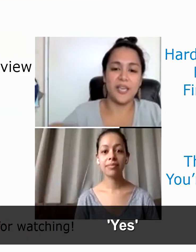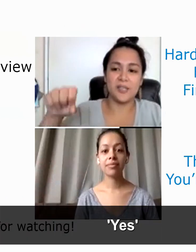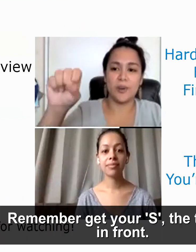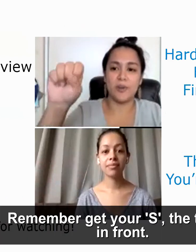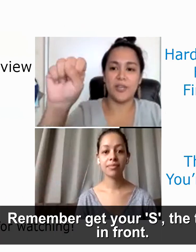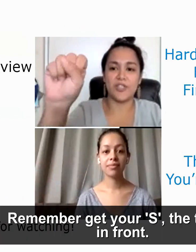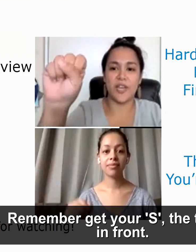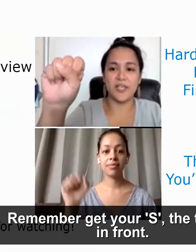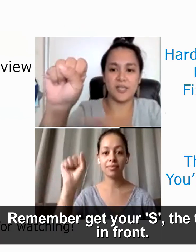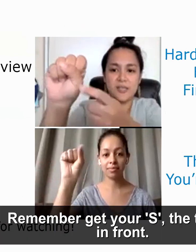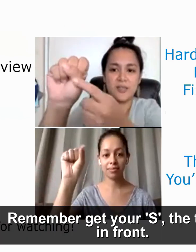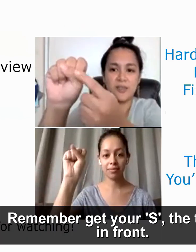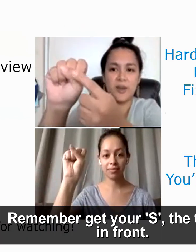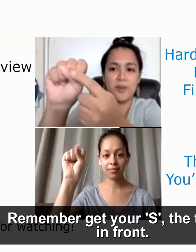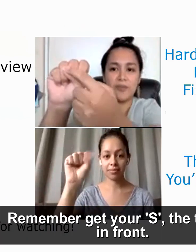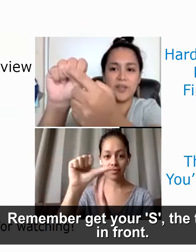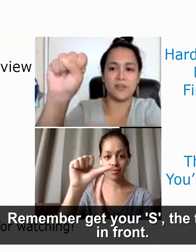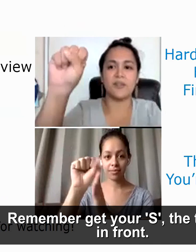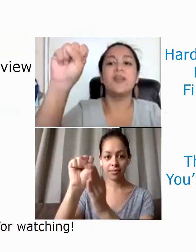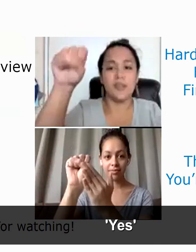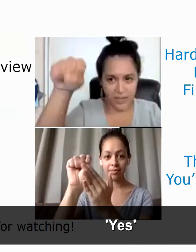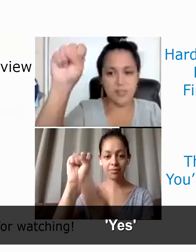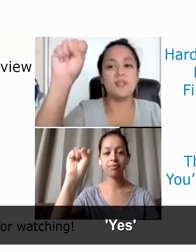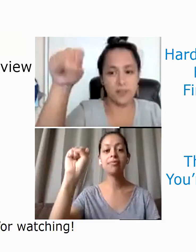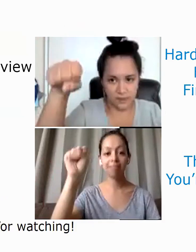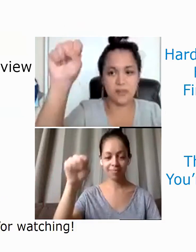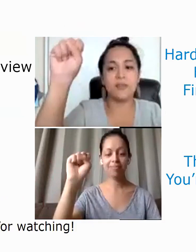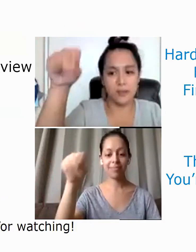And yes, remember, get your S, the thumb in front. Yes.